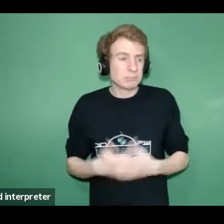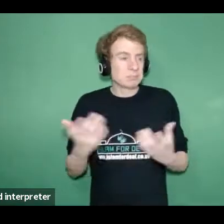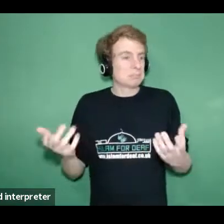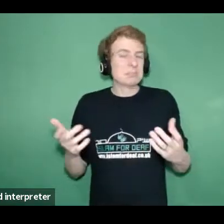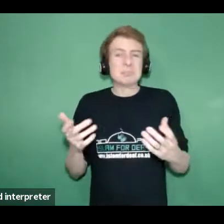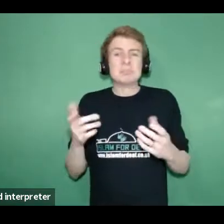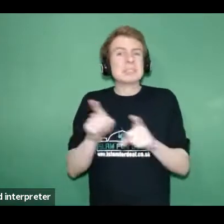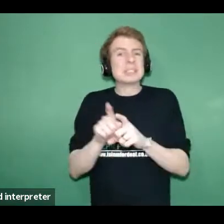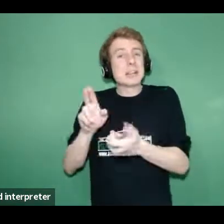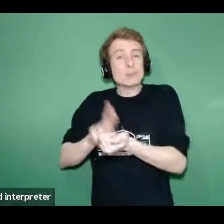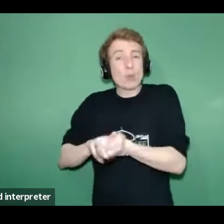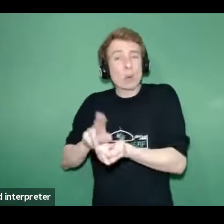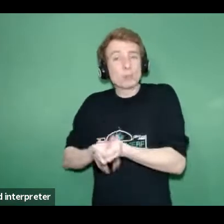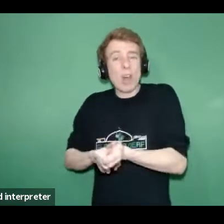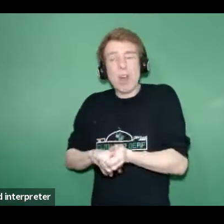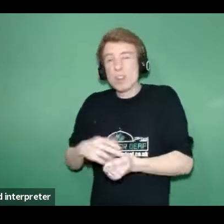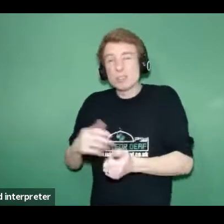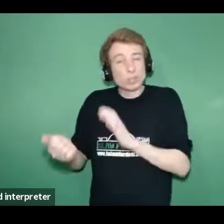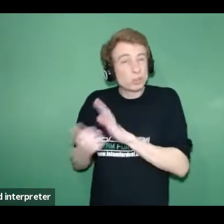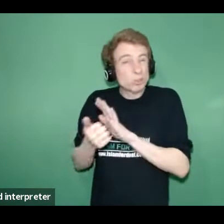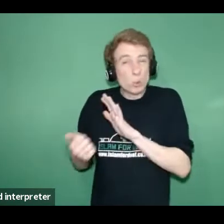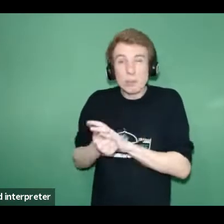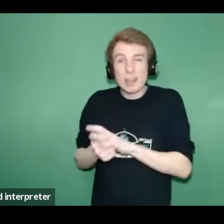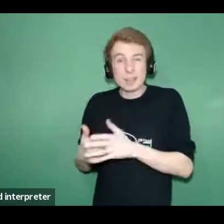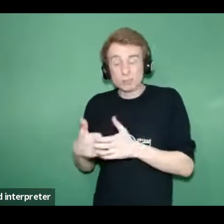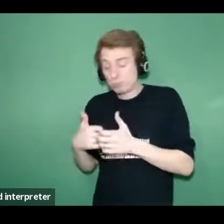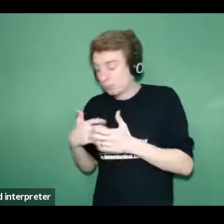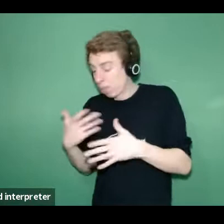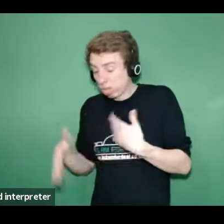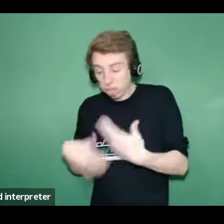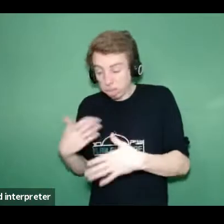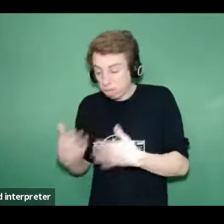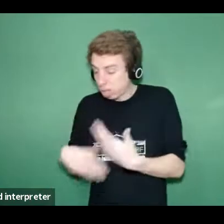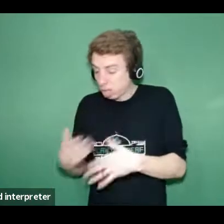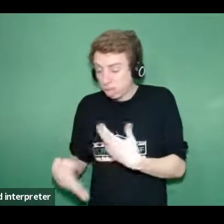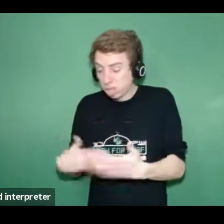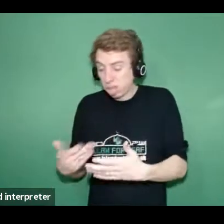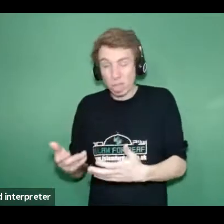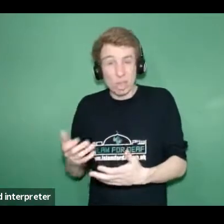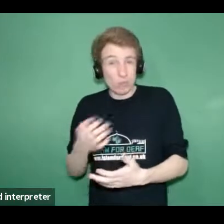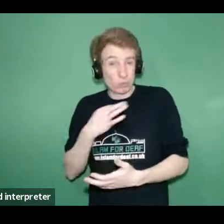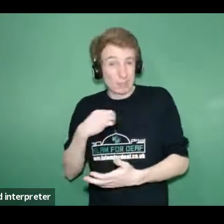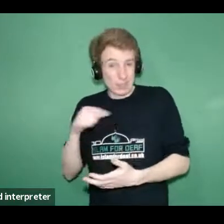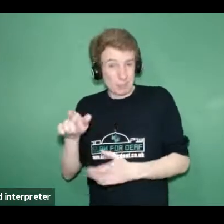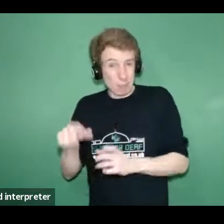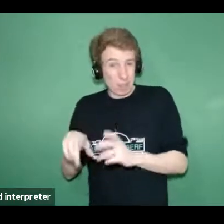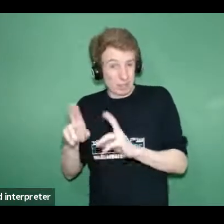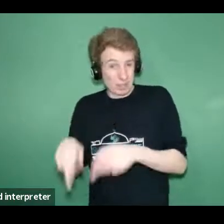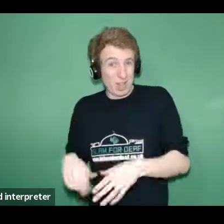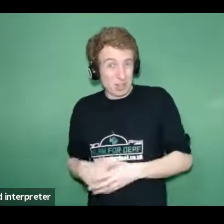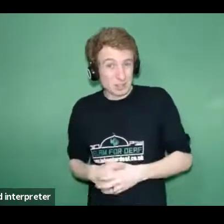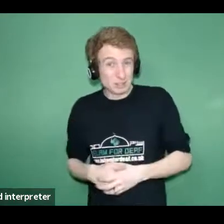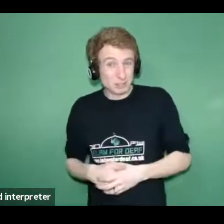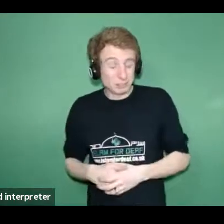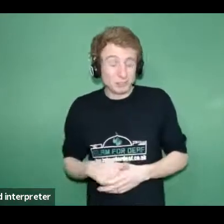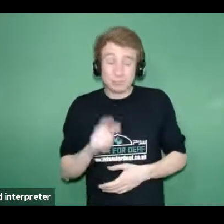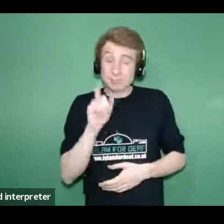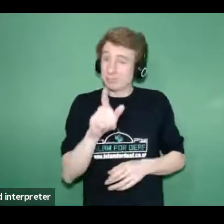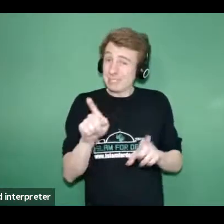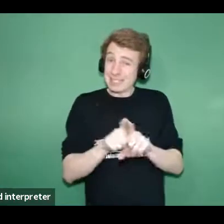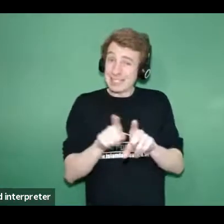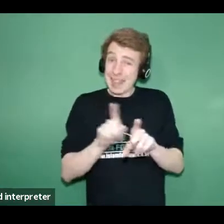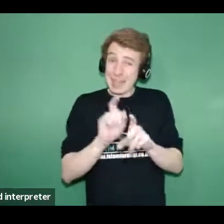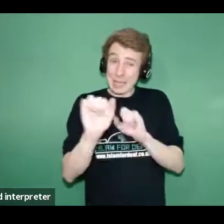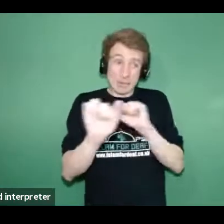individual could die and could perish. However, if we are frivolous and we are foolish as well,